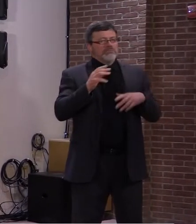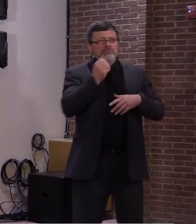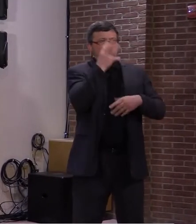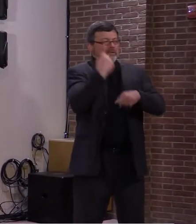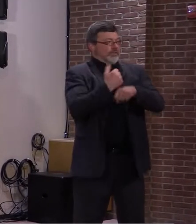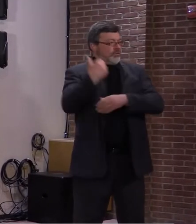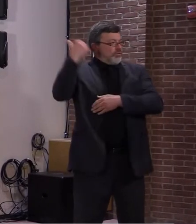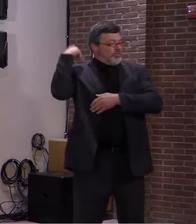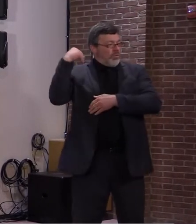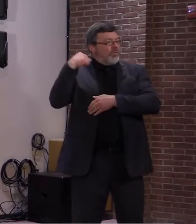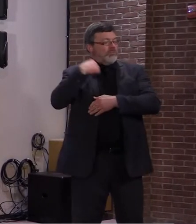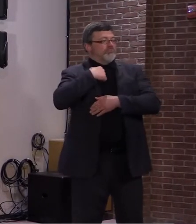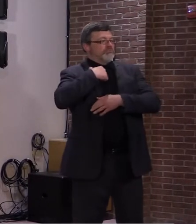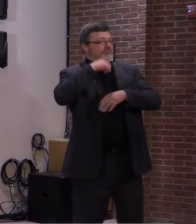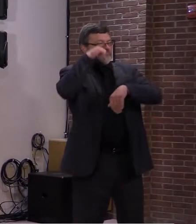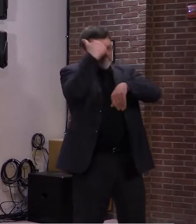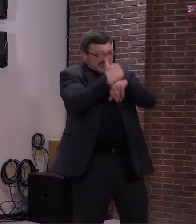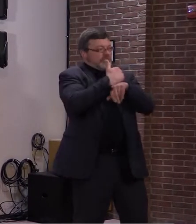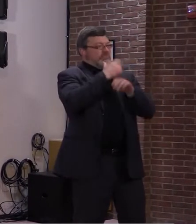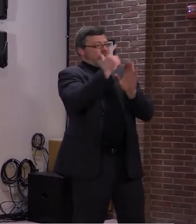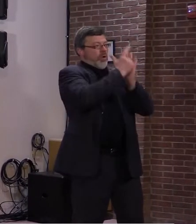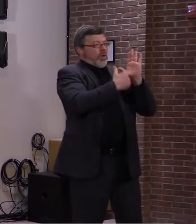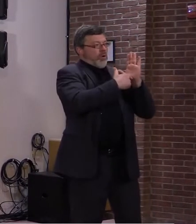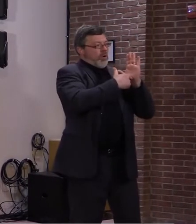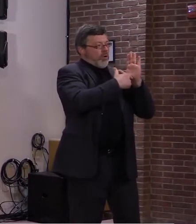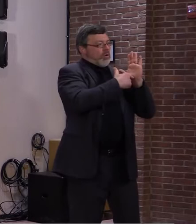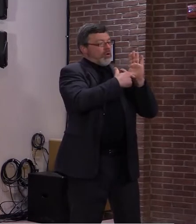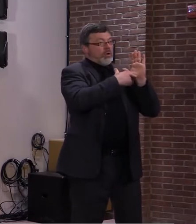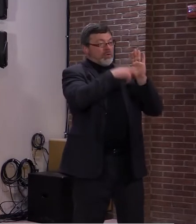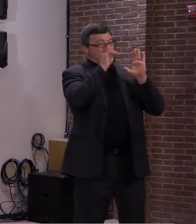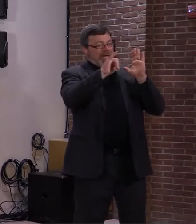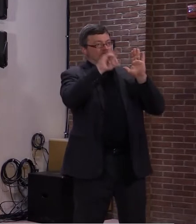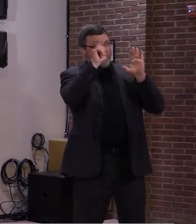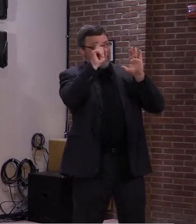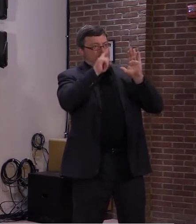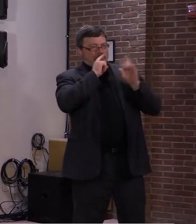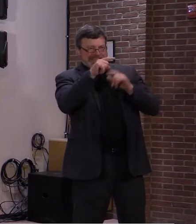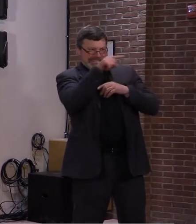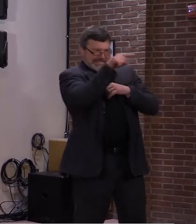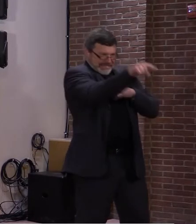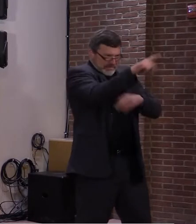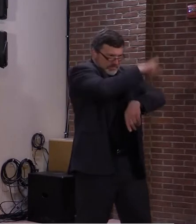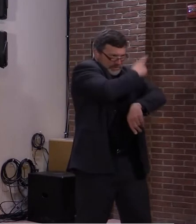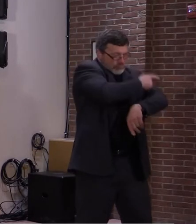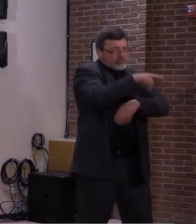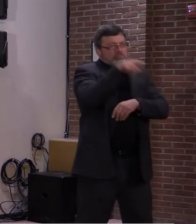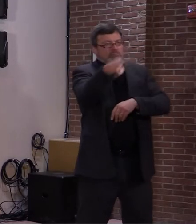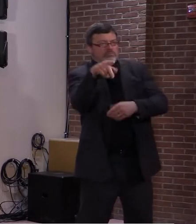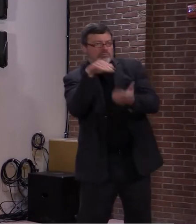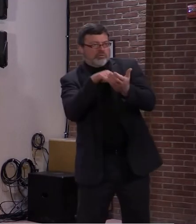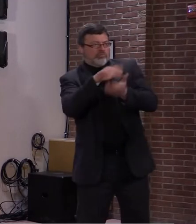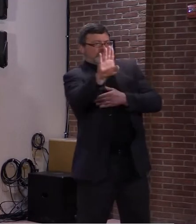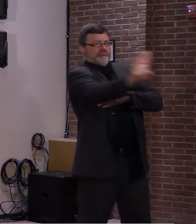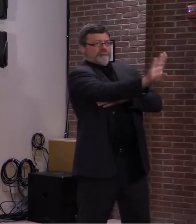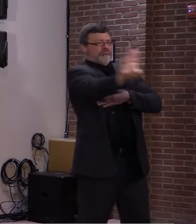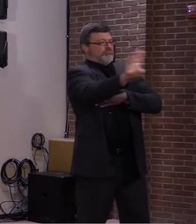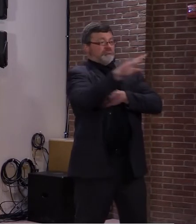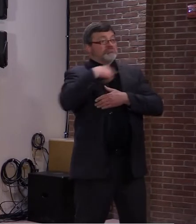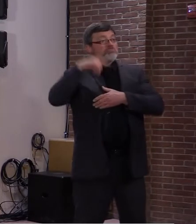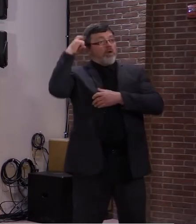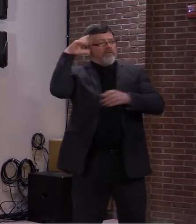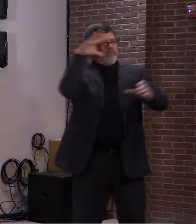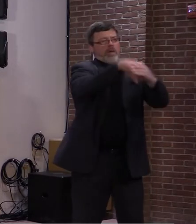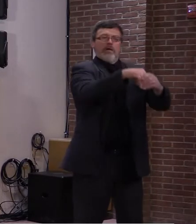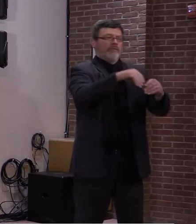patient and their doctor without government interference. In November, Vermonters will have the ability to